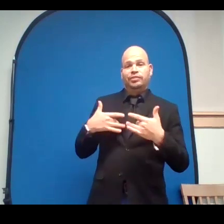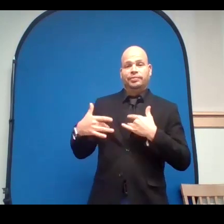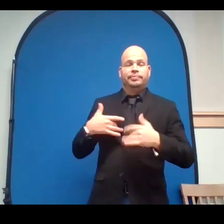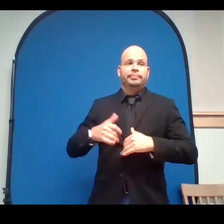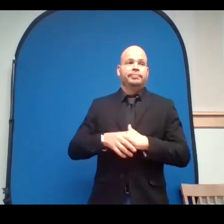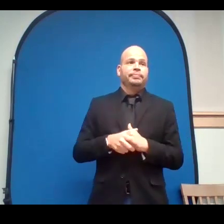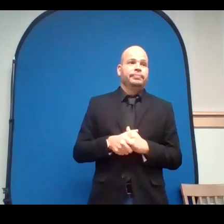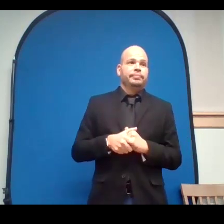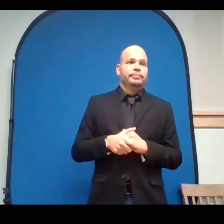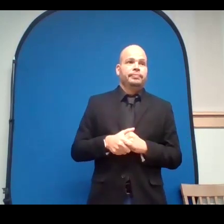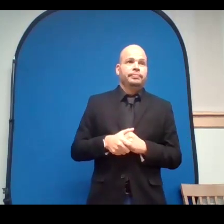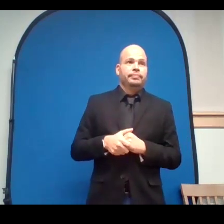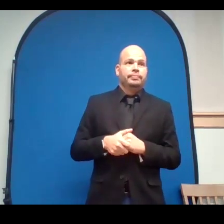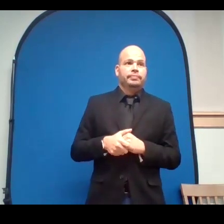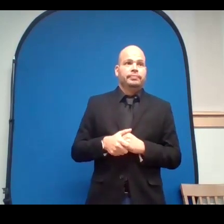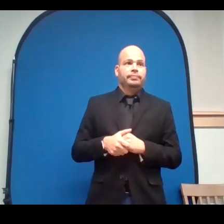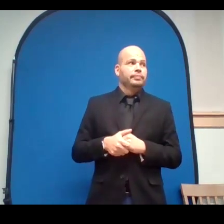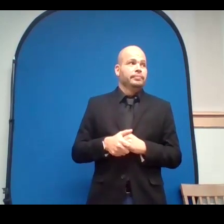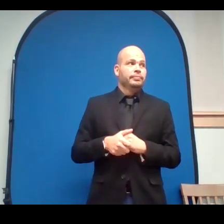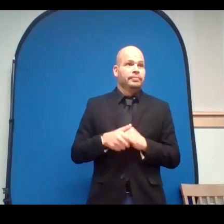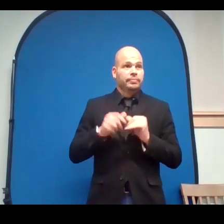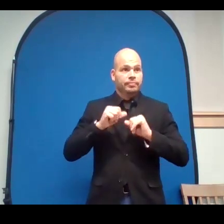than what it was when I first woke up that day, sir.